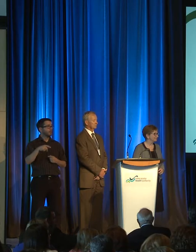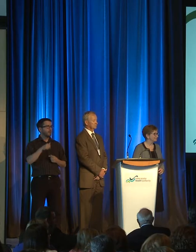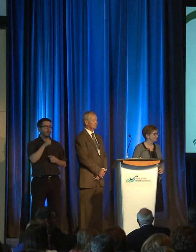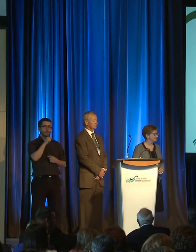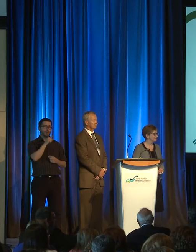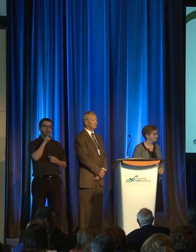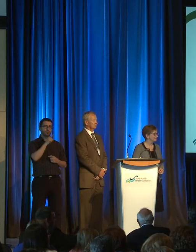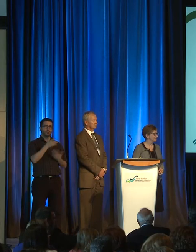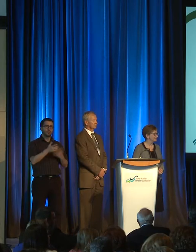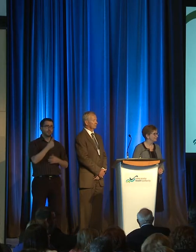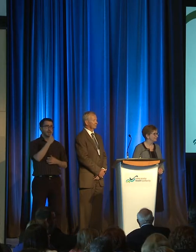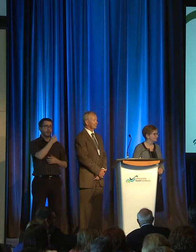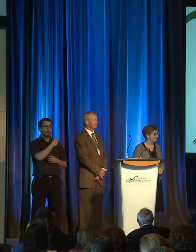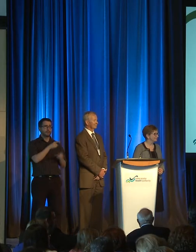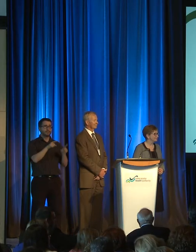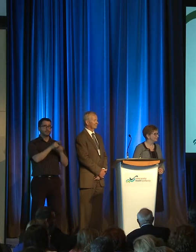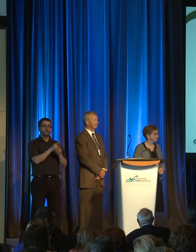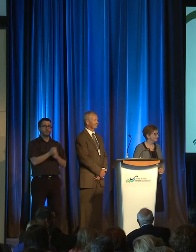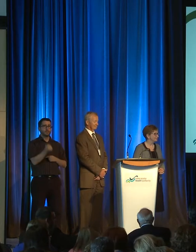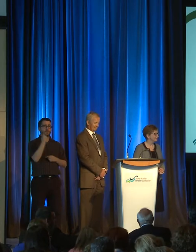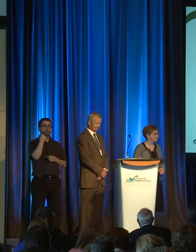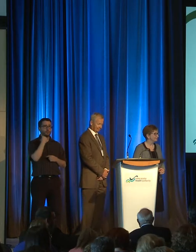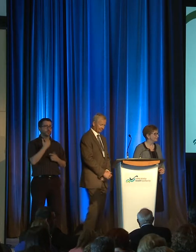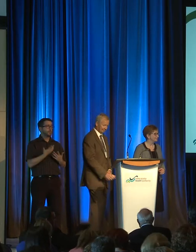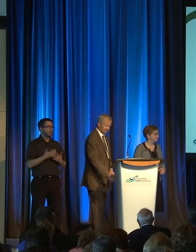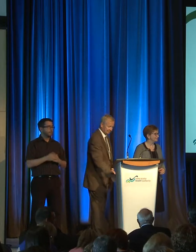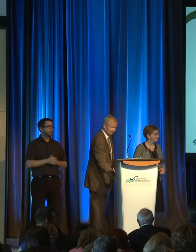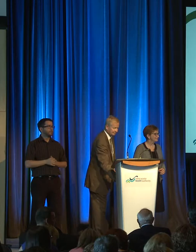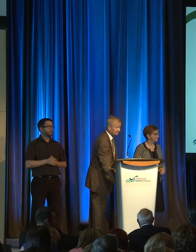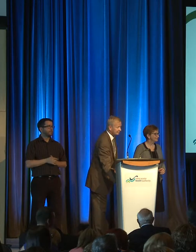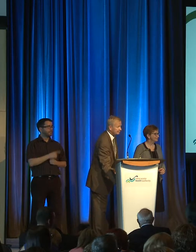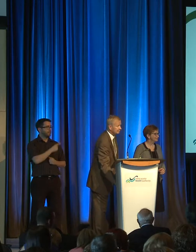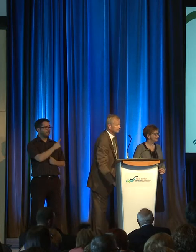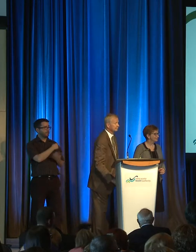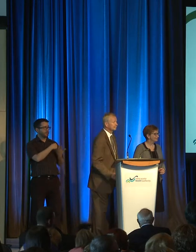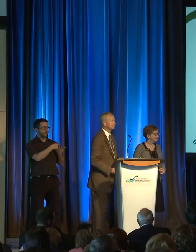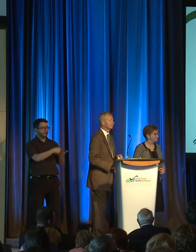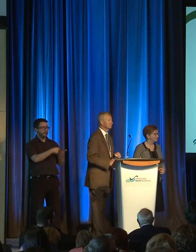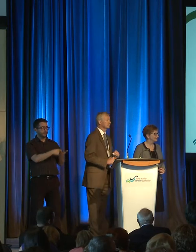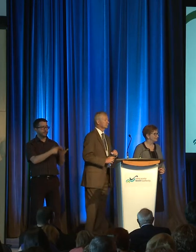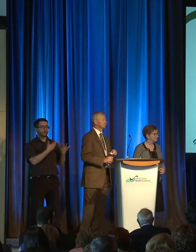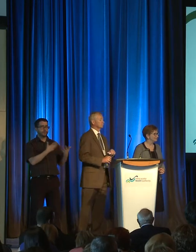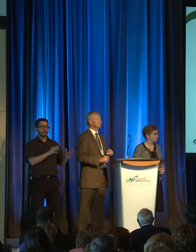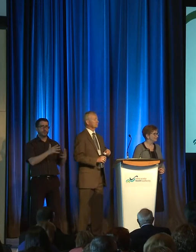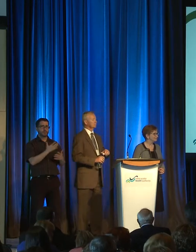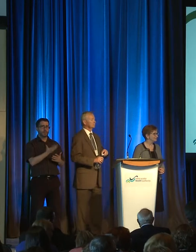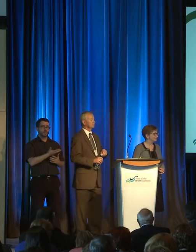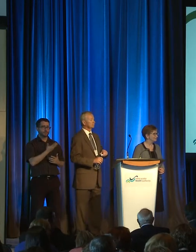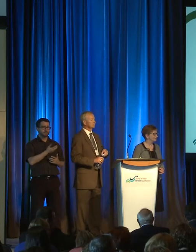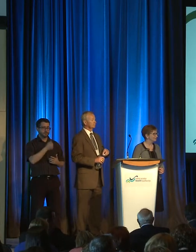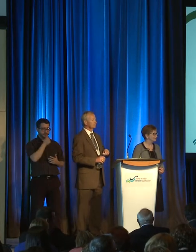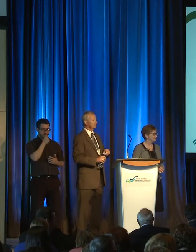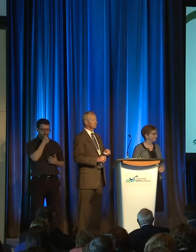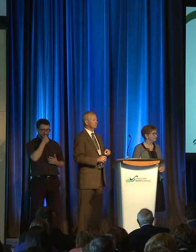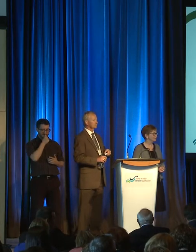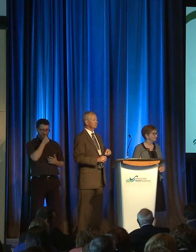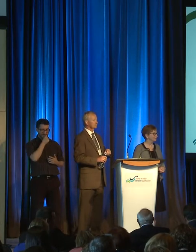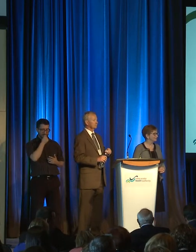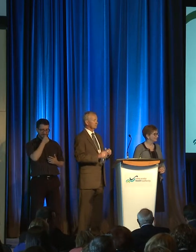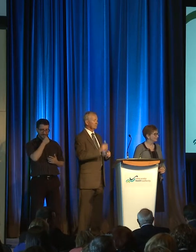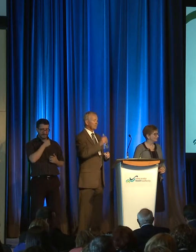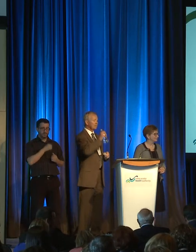same question last year. So you were talking about the purpose of